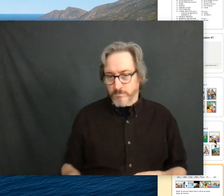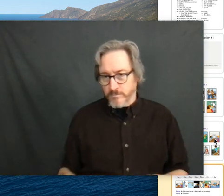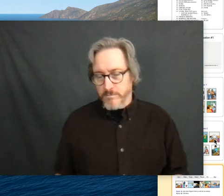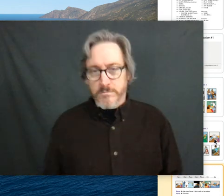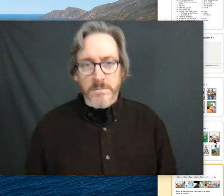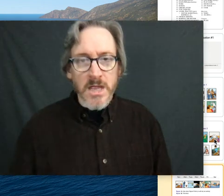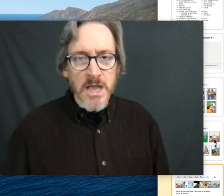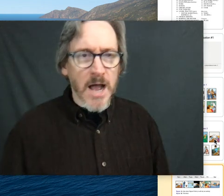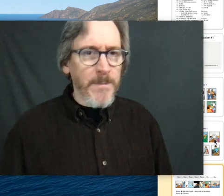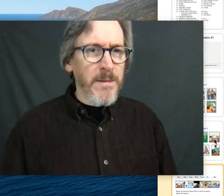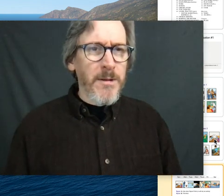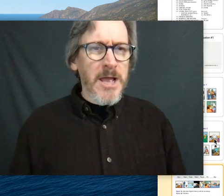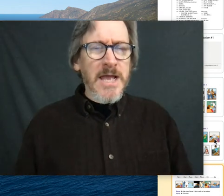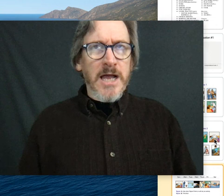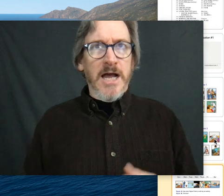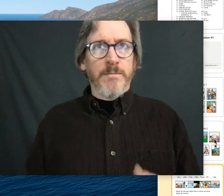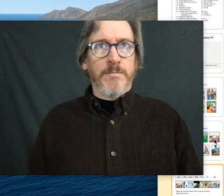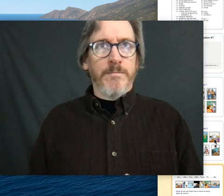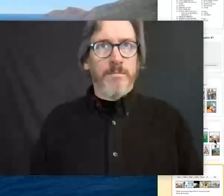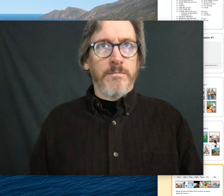want.